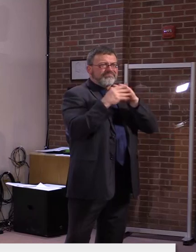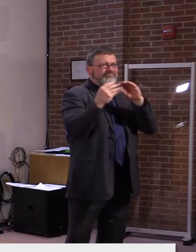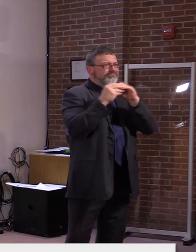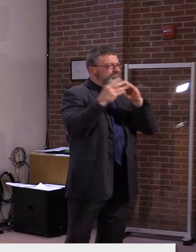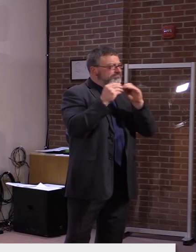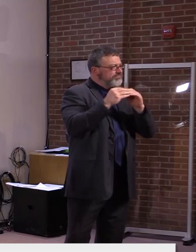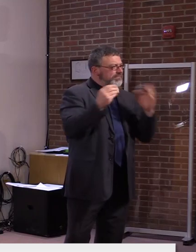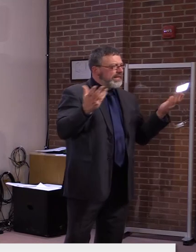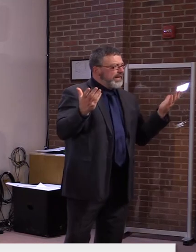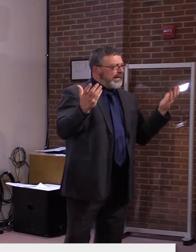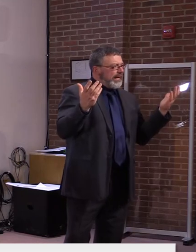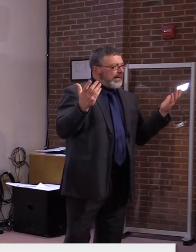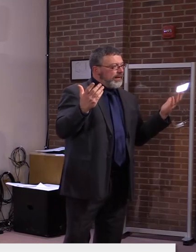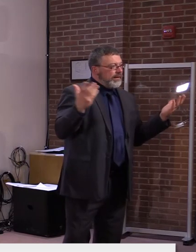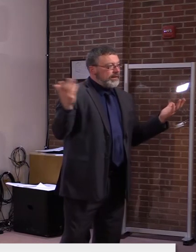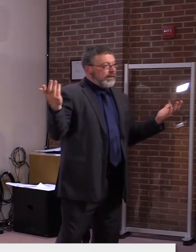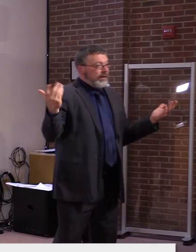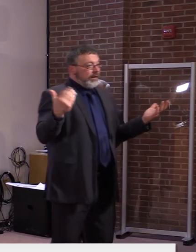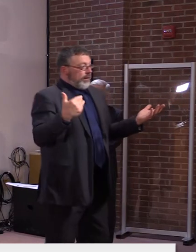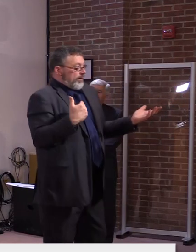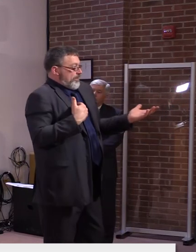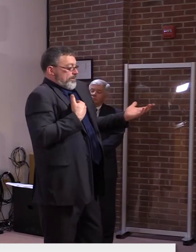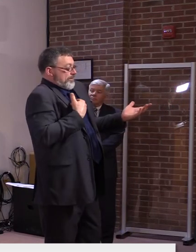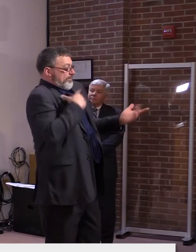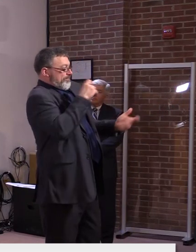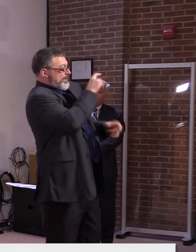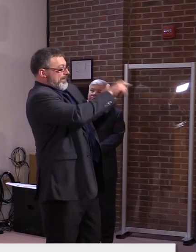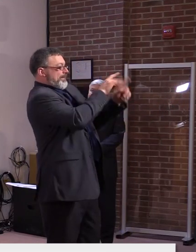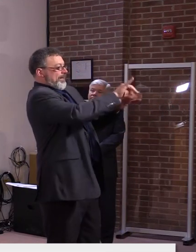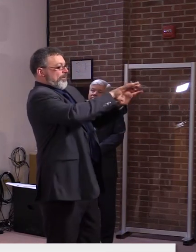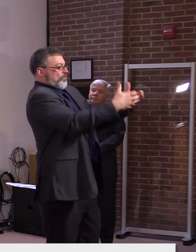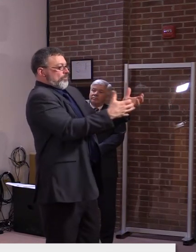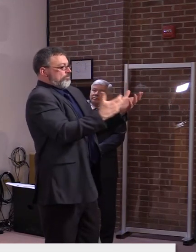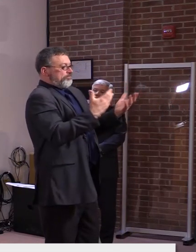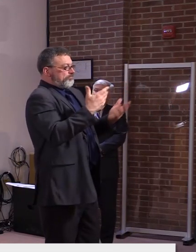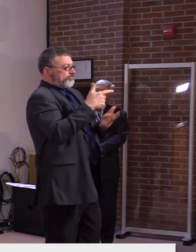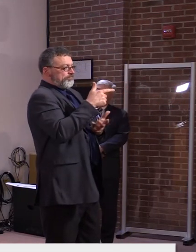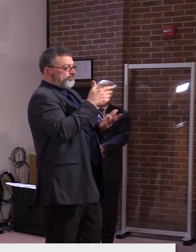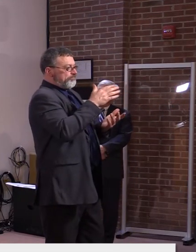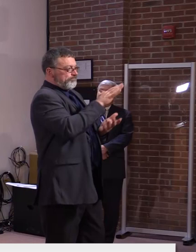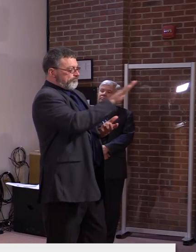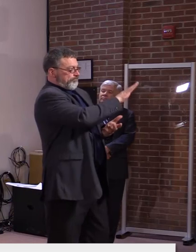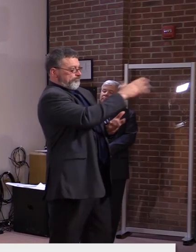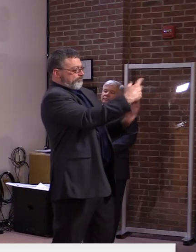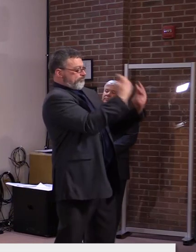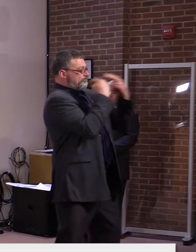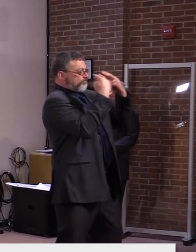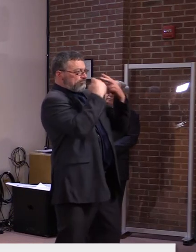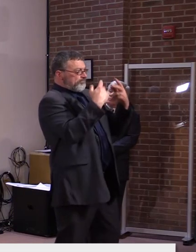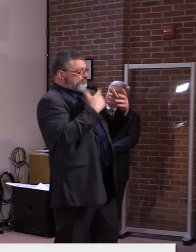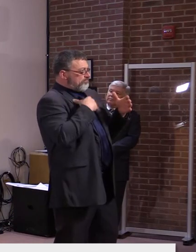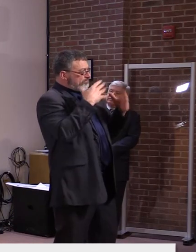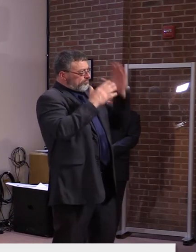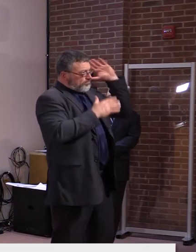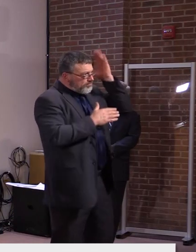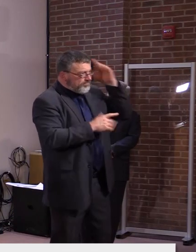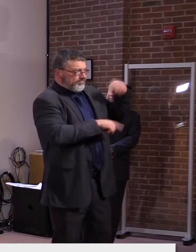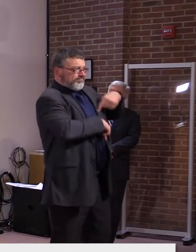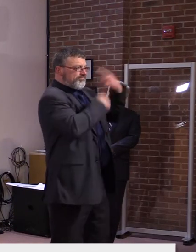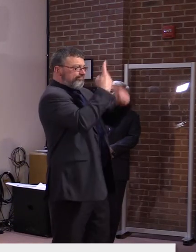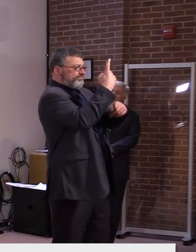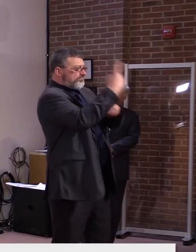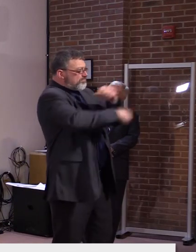It's probably a better question for them. I think you've been through all of our press briefings over the last year and a